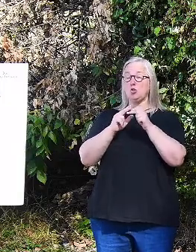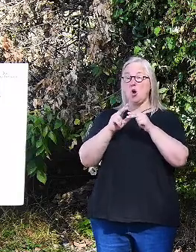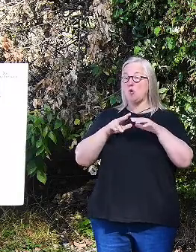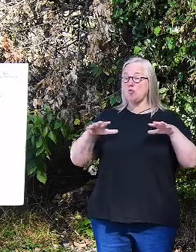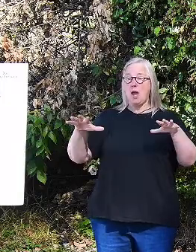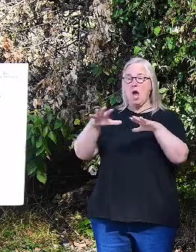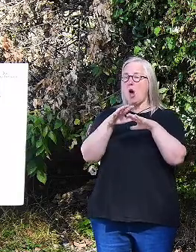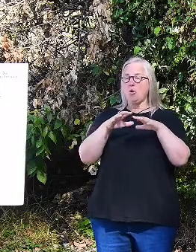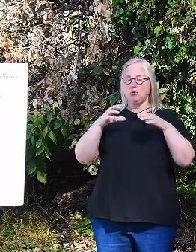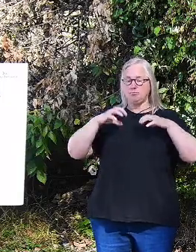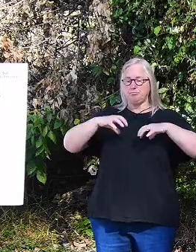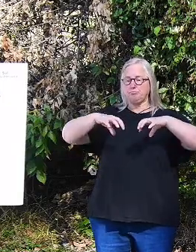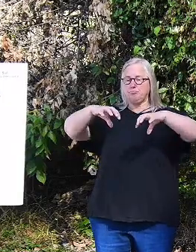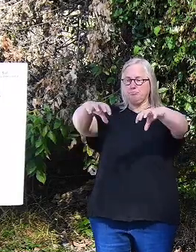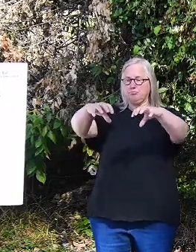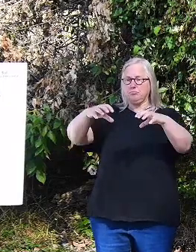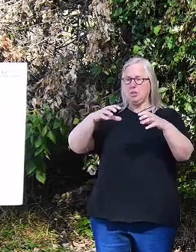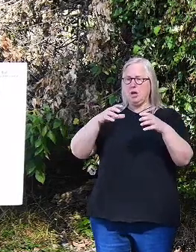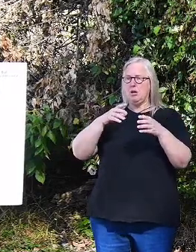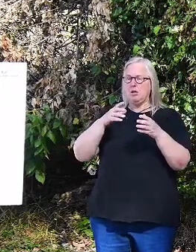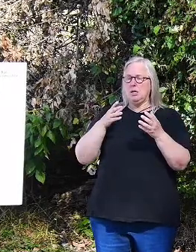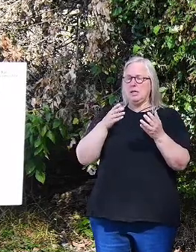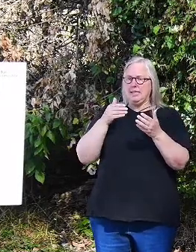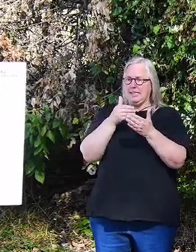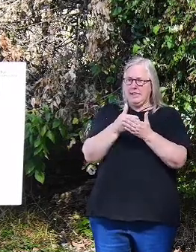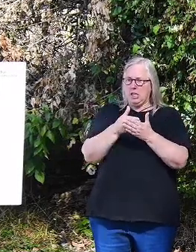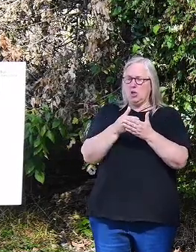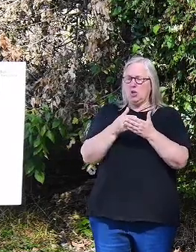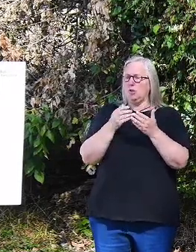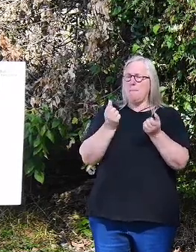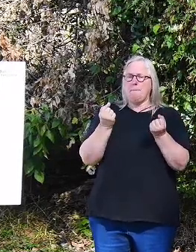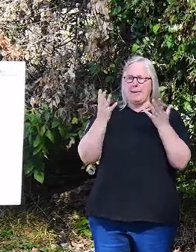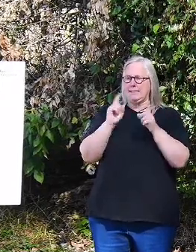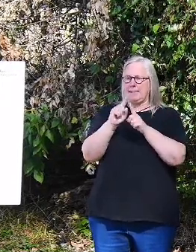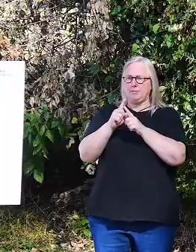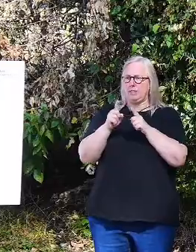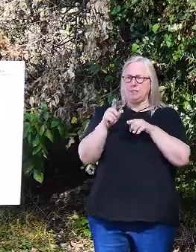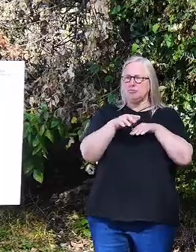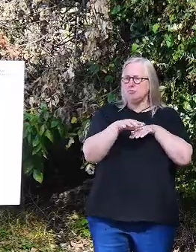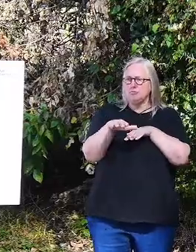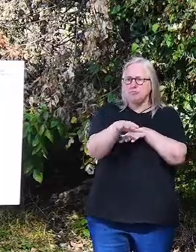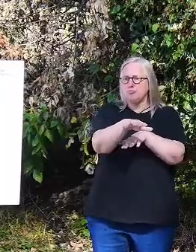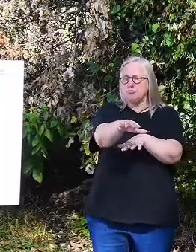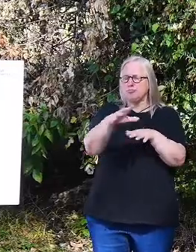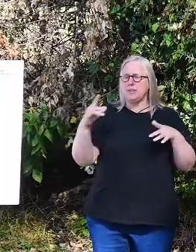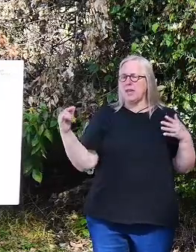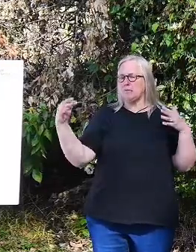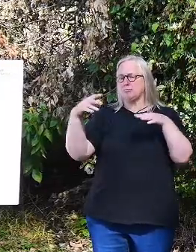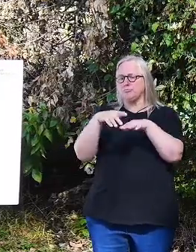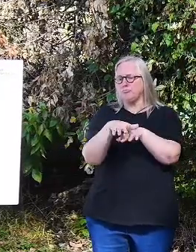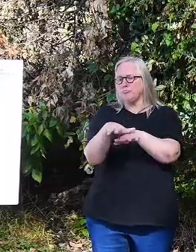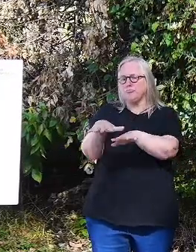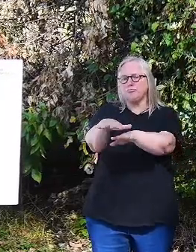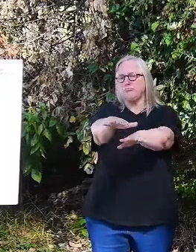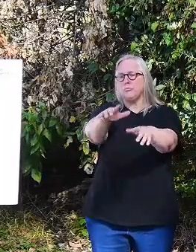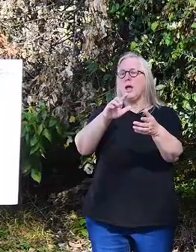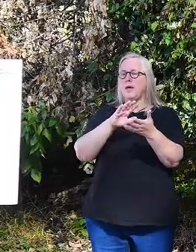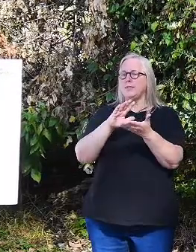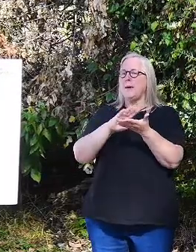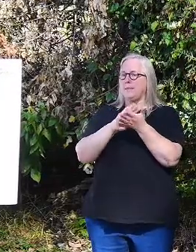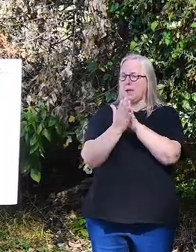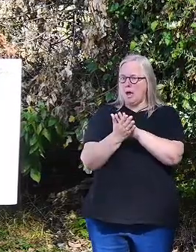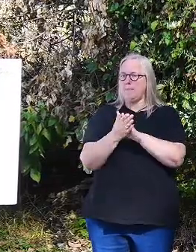numerous creeks, streams, and tributaries that flow into the Patapsco and Patuxent